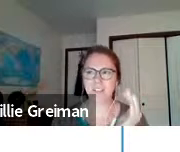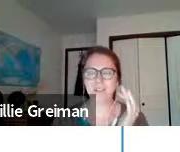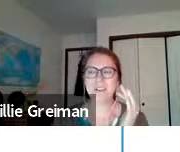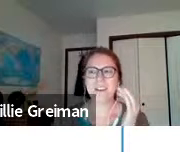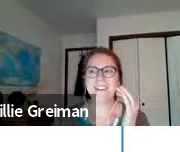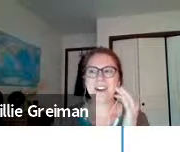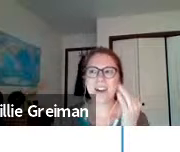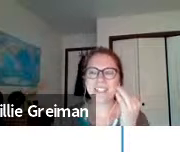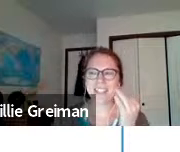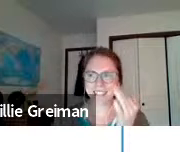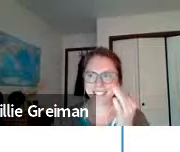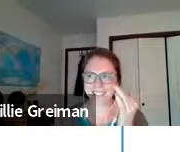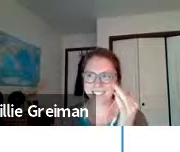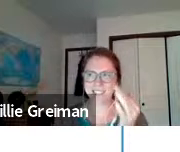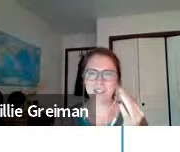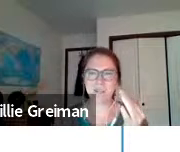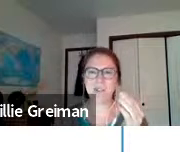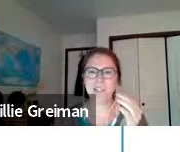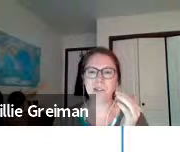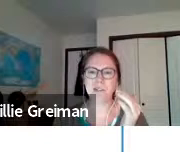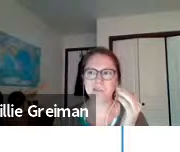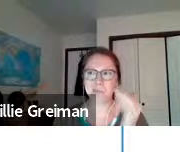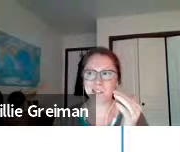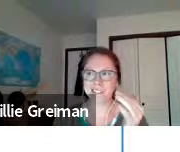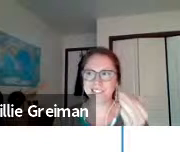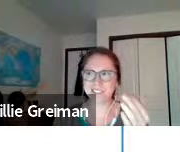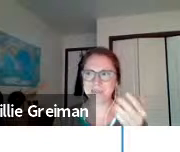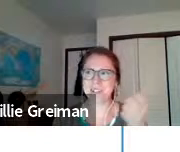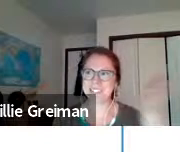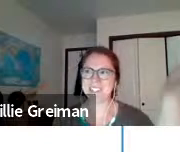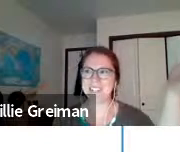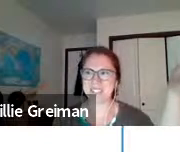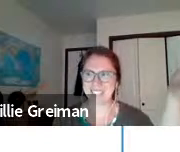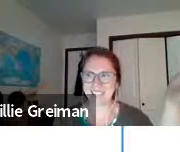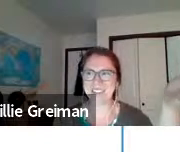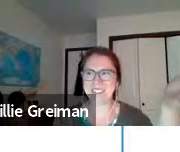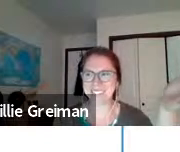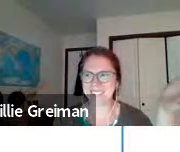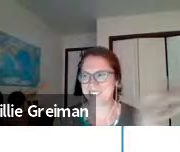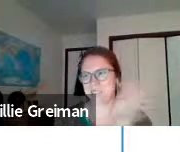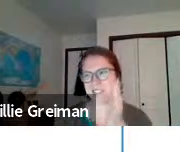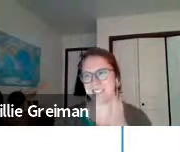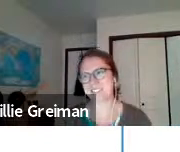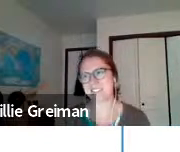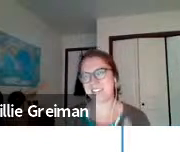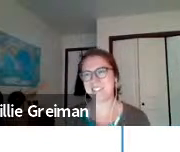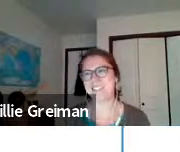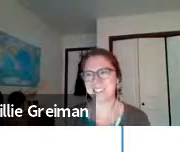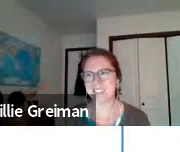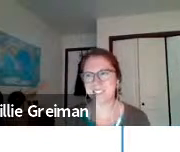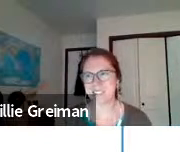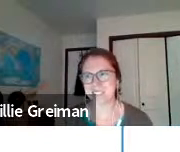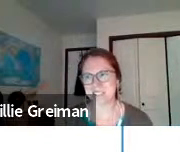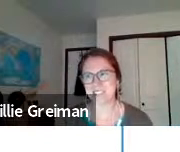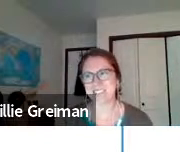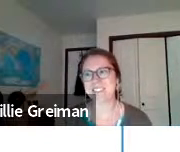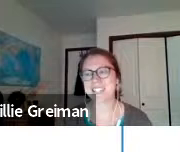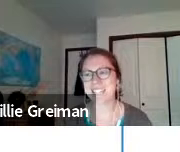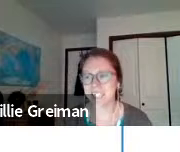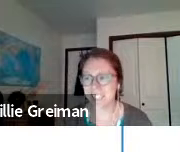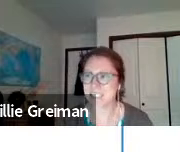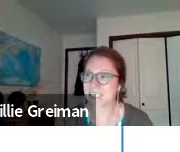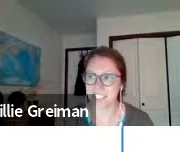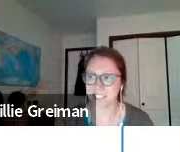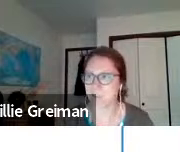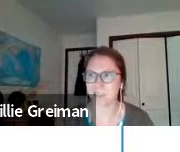the house, so now has access to the community, but needs transportation to actually get out into the community. So it ties in, I think, well with some of the